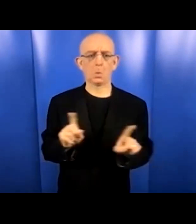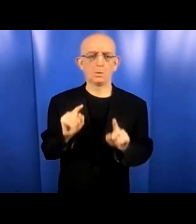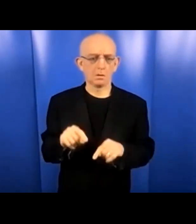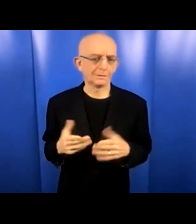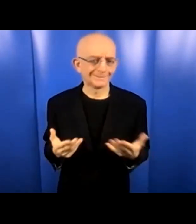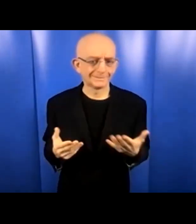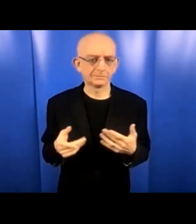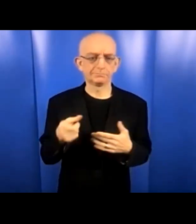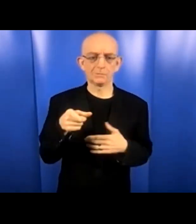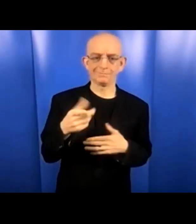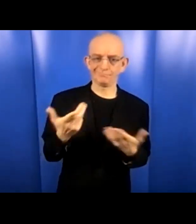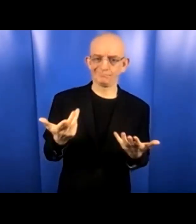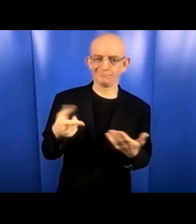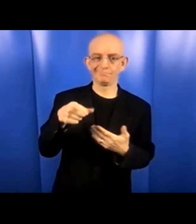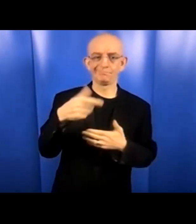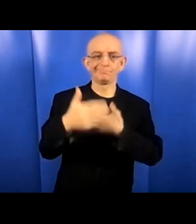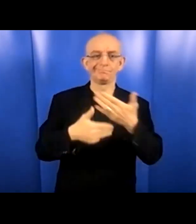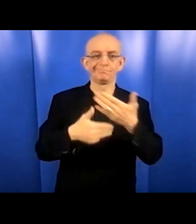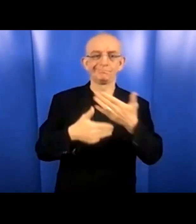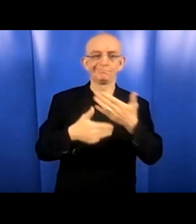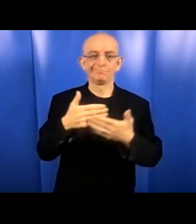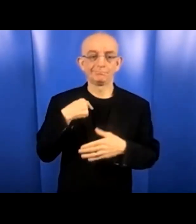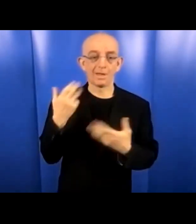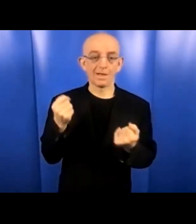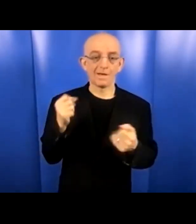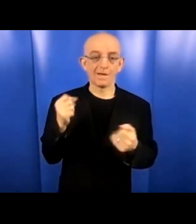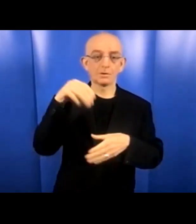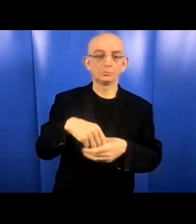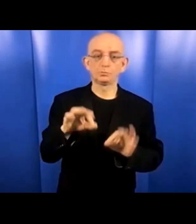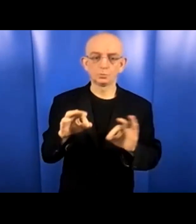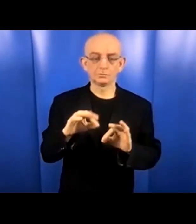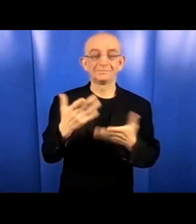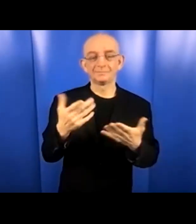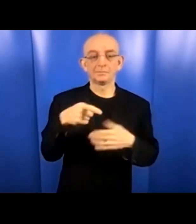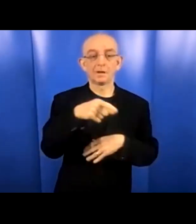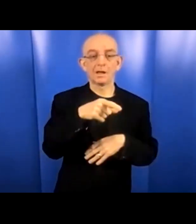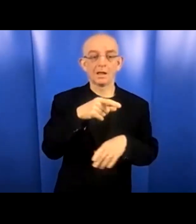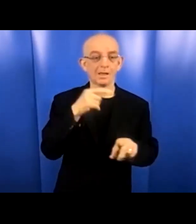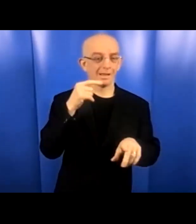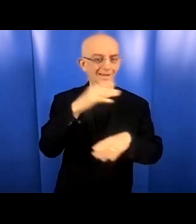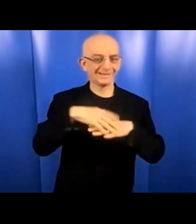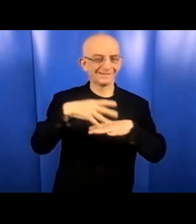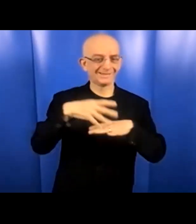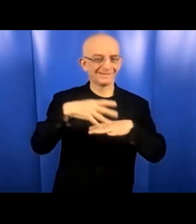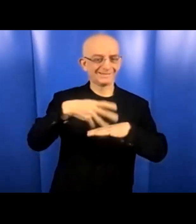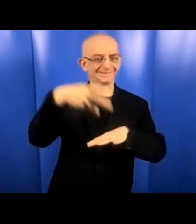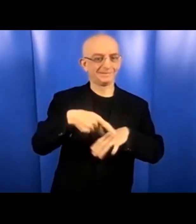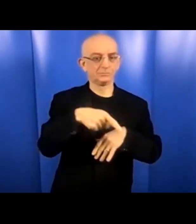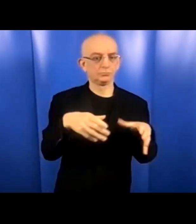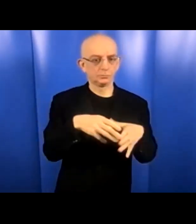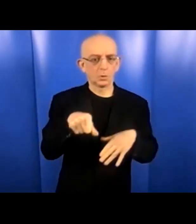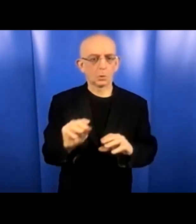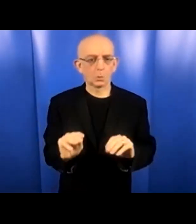talked to the youth group, we talked to the women's group. If we could be sharing their space at those